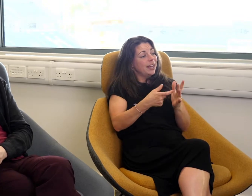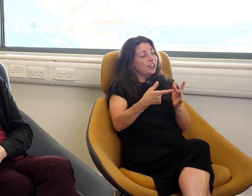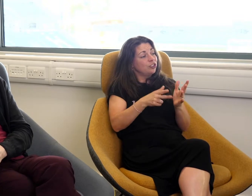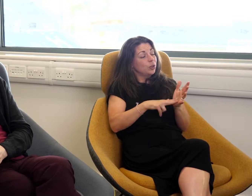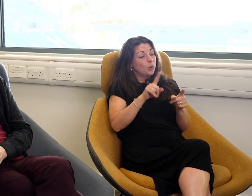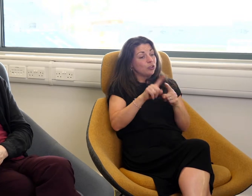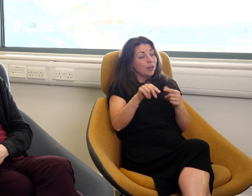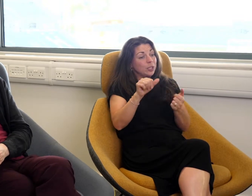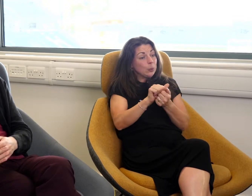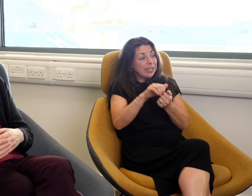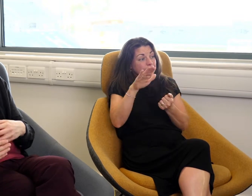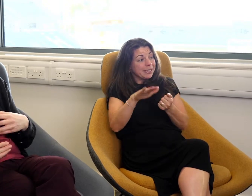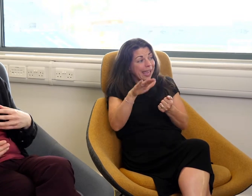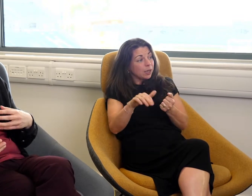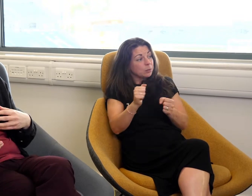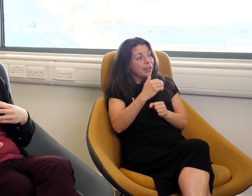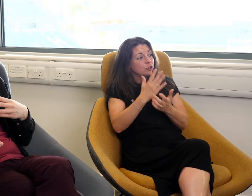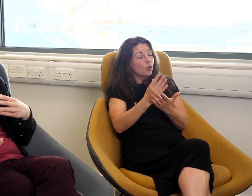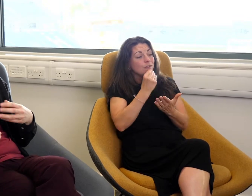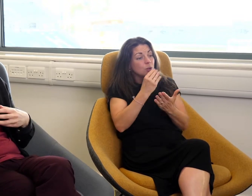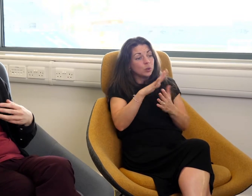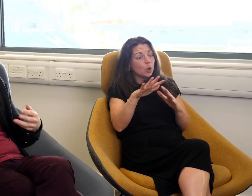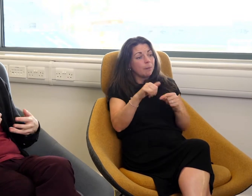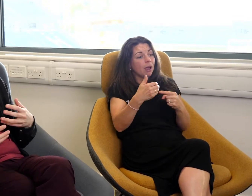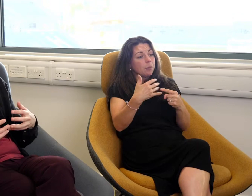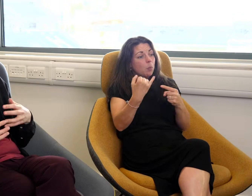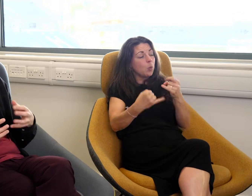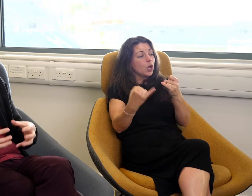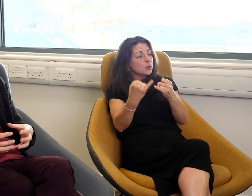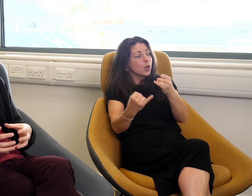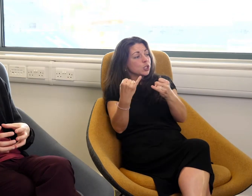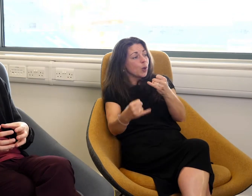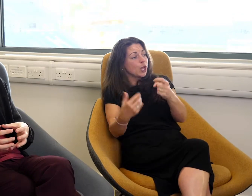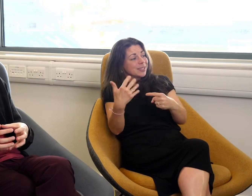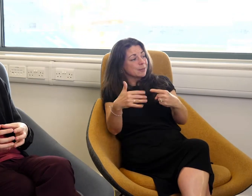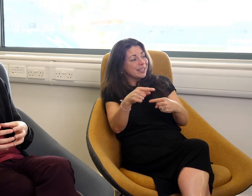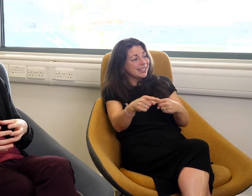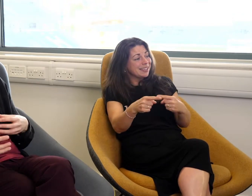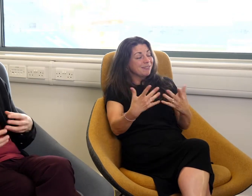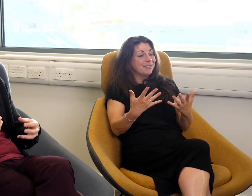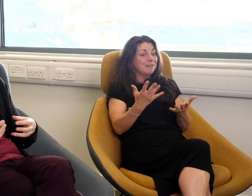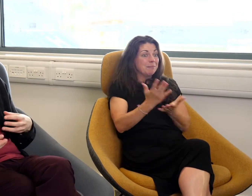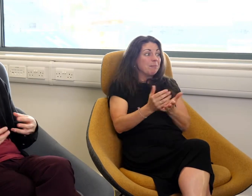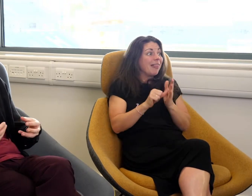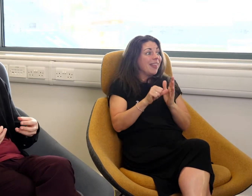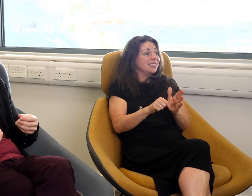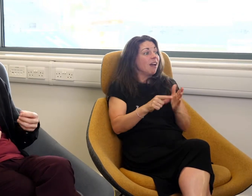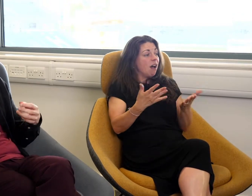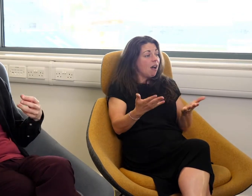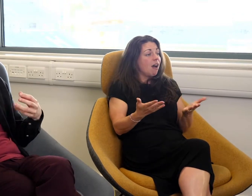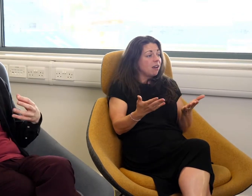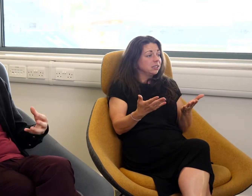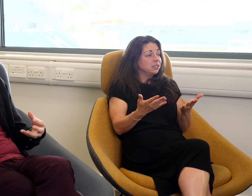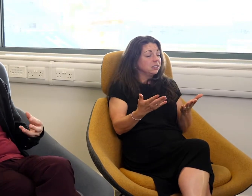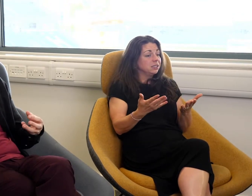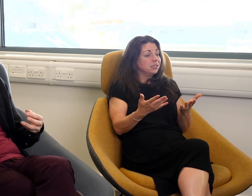are. But of course, that's very hard to do, and there's various ways in which conflicts overseas, but also